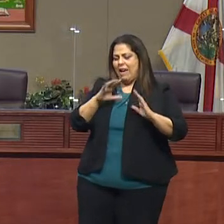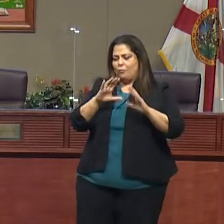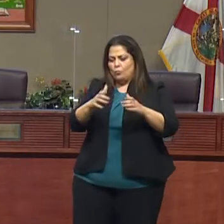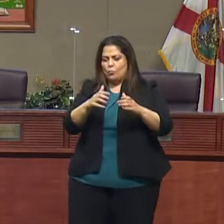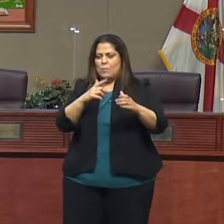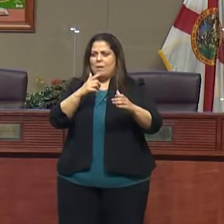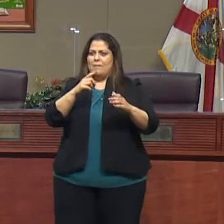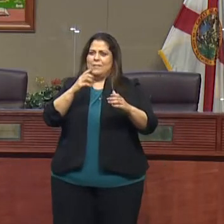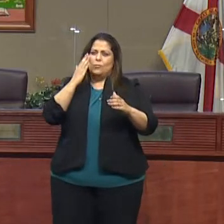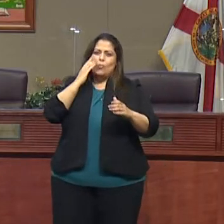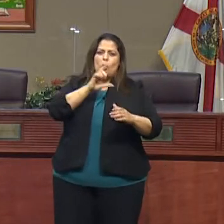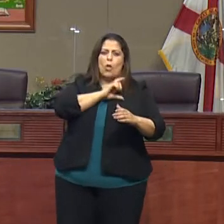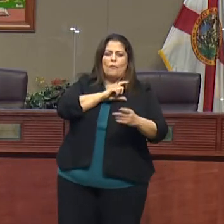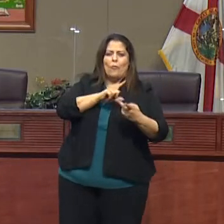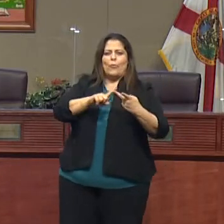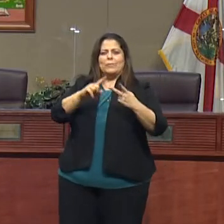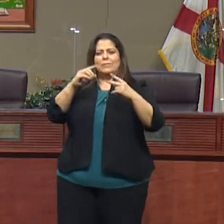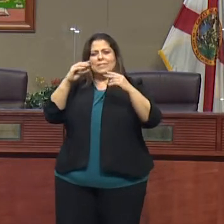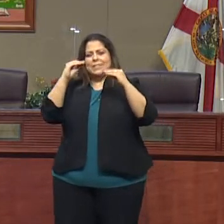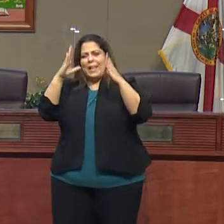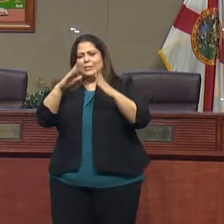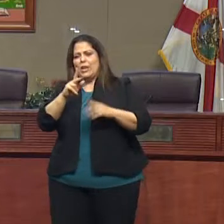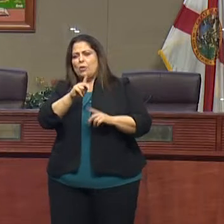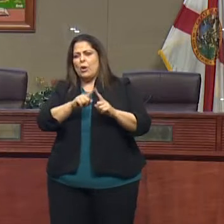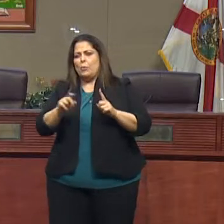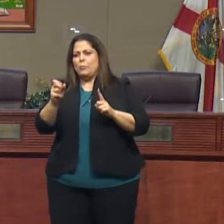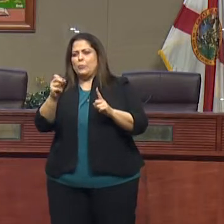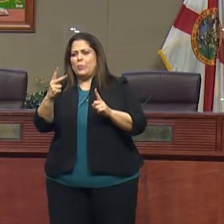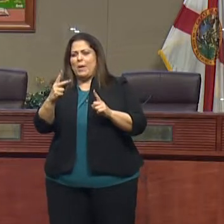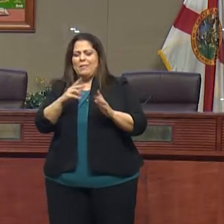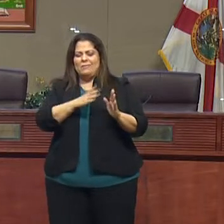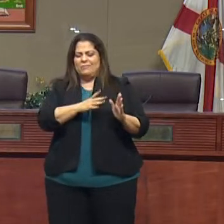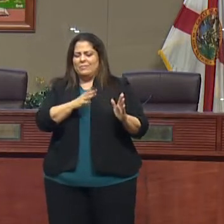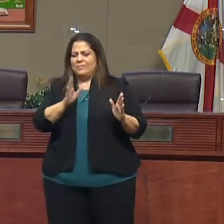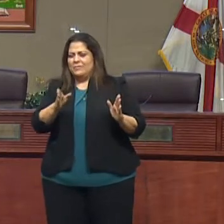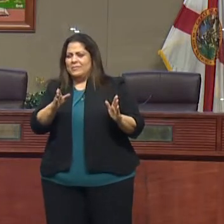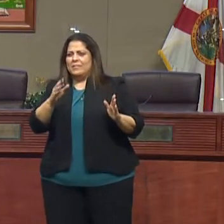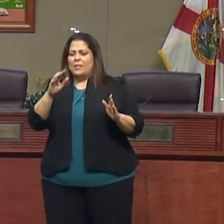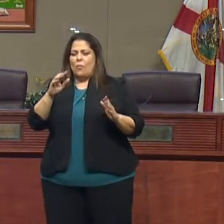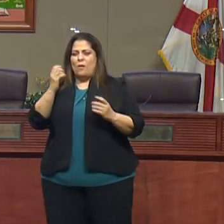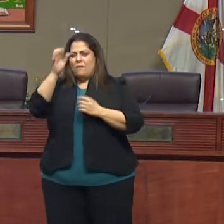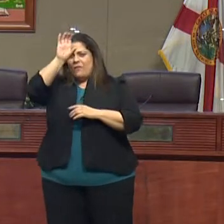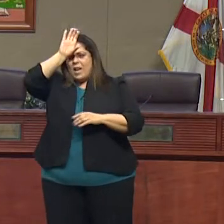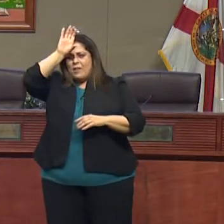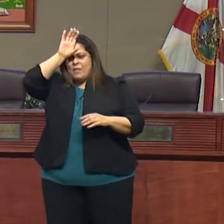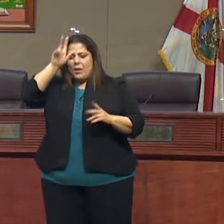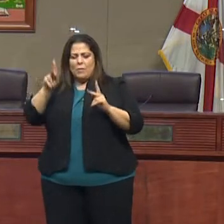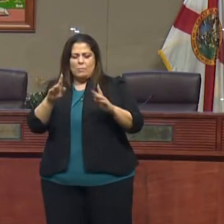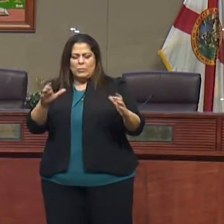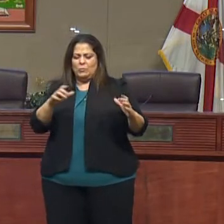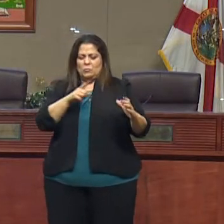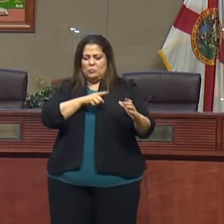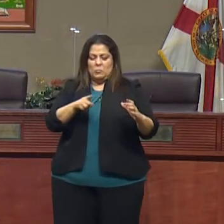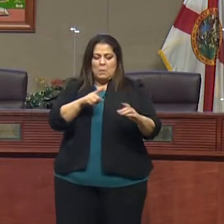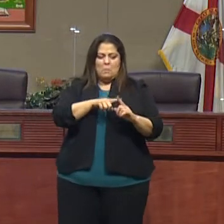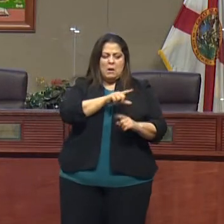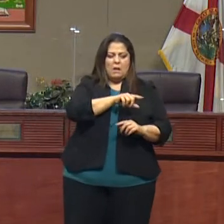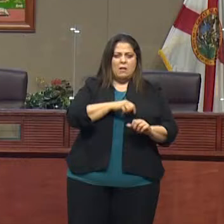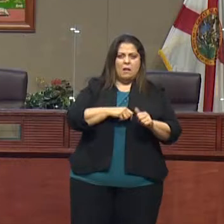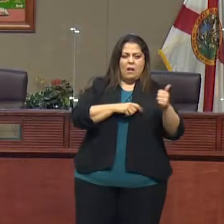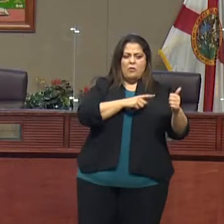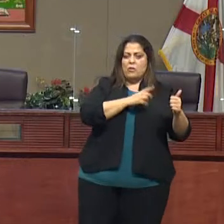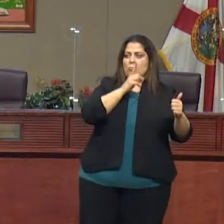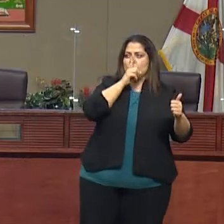enforcement, educators K through 12, or firefighter personnel who went to